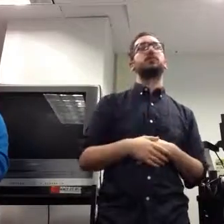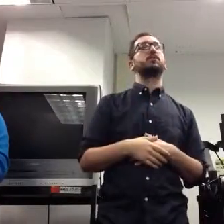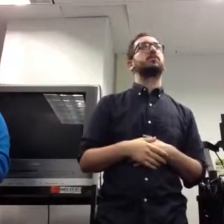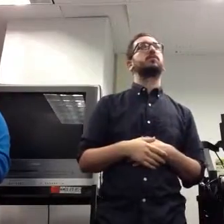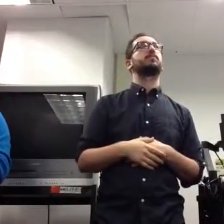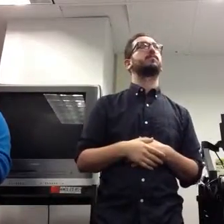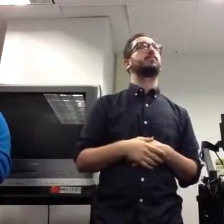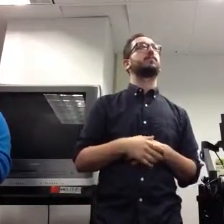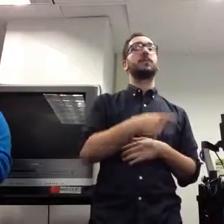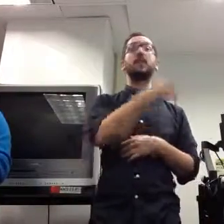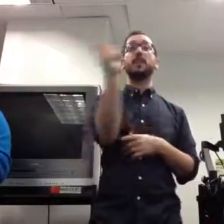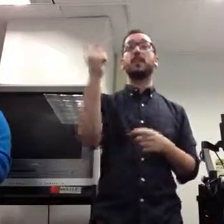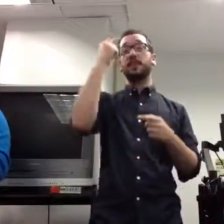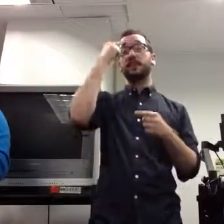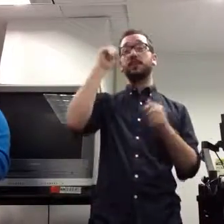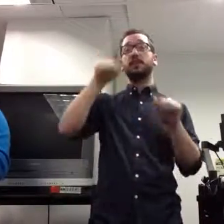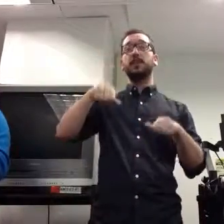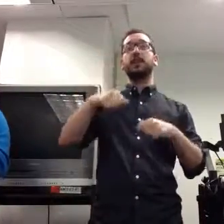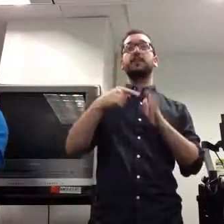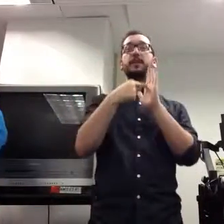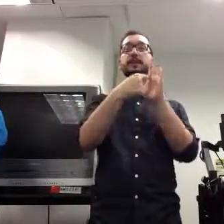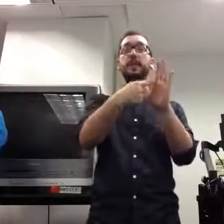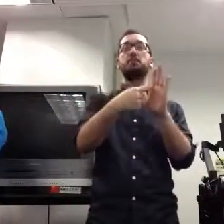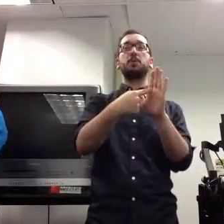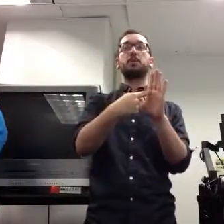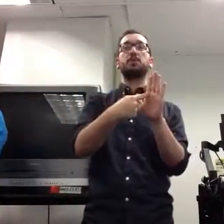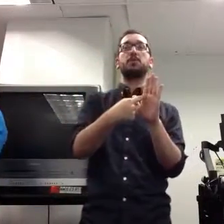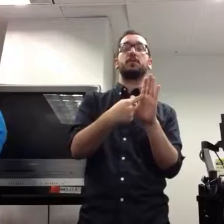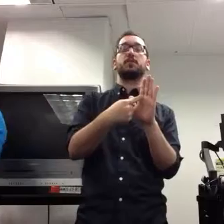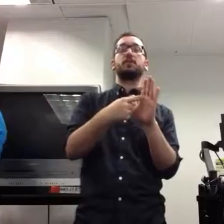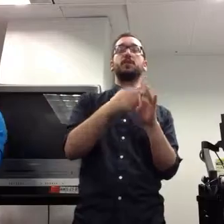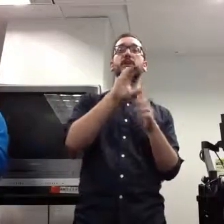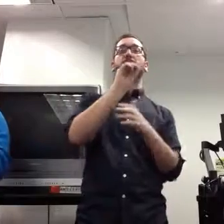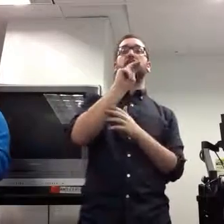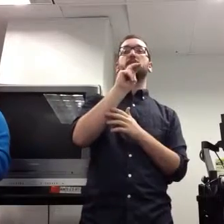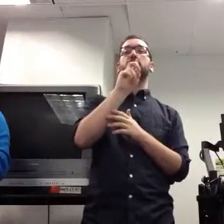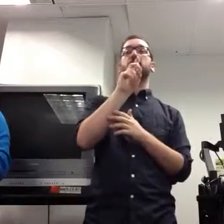Anybody think they can give a good example of condensation?